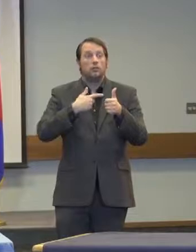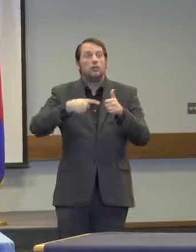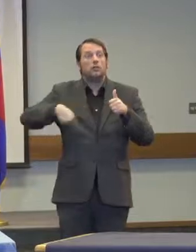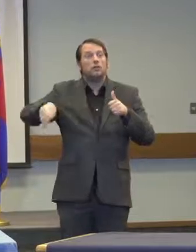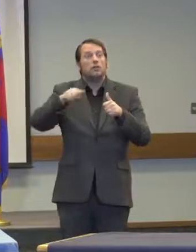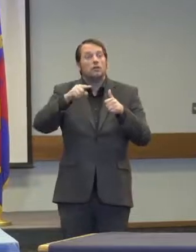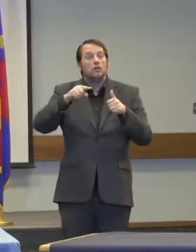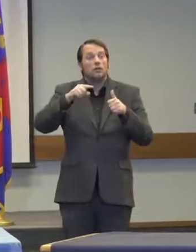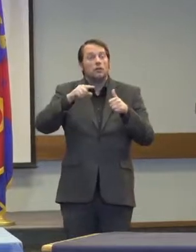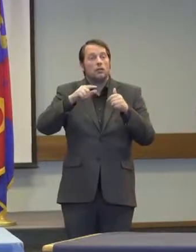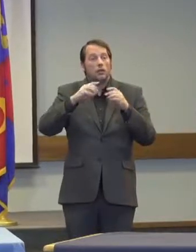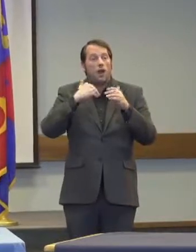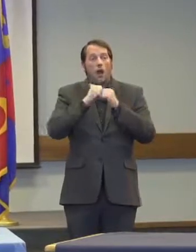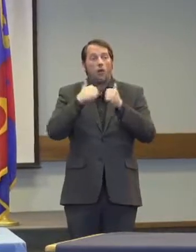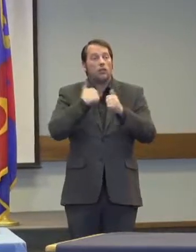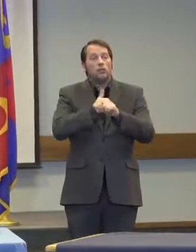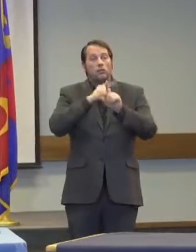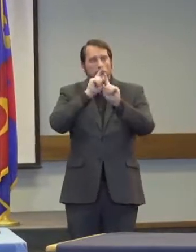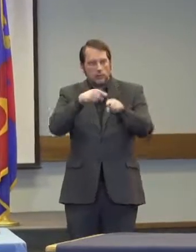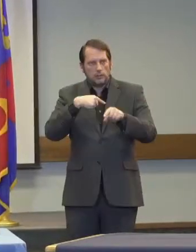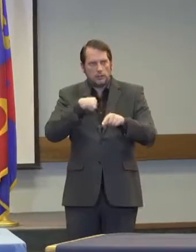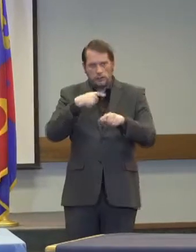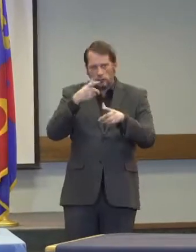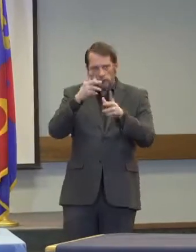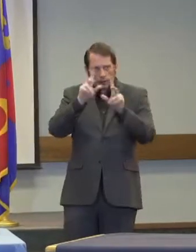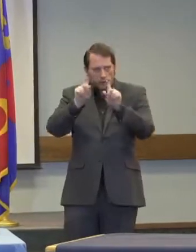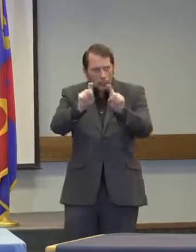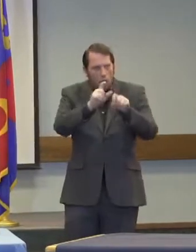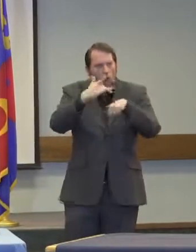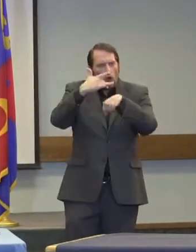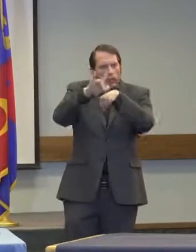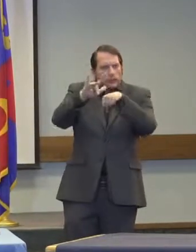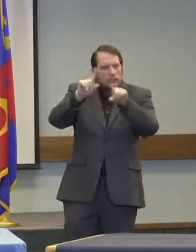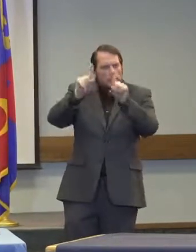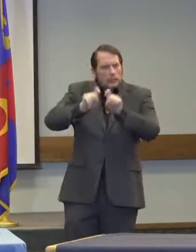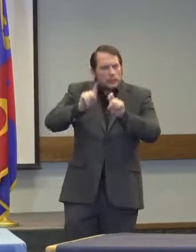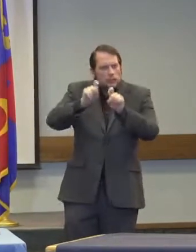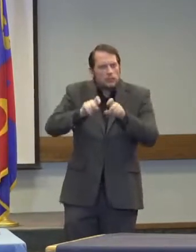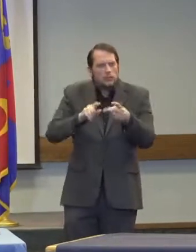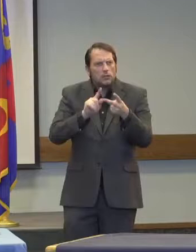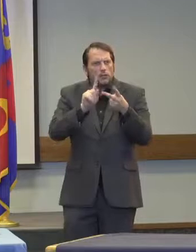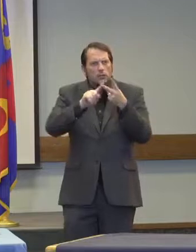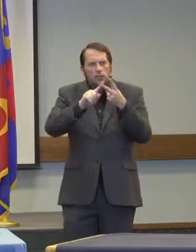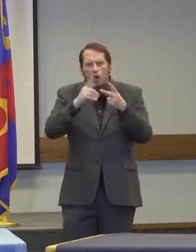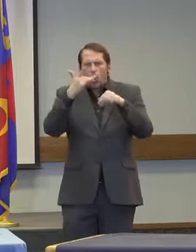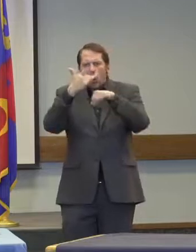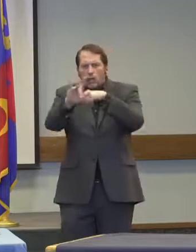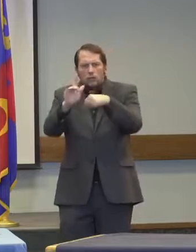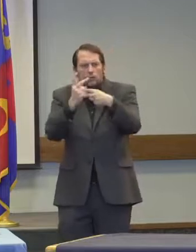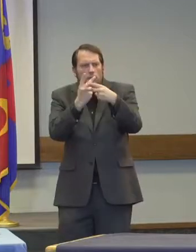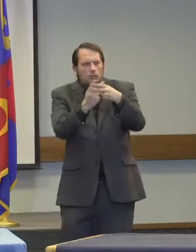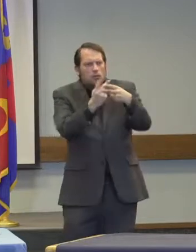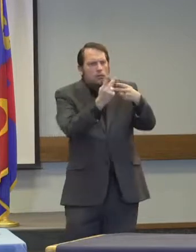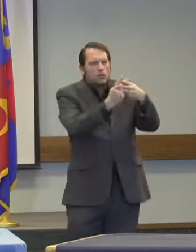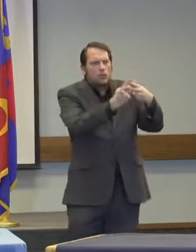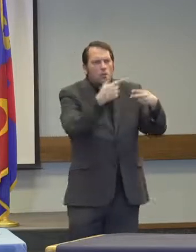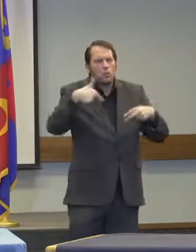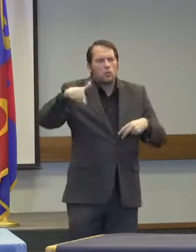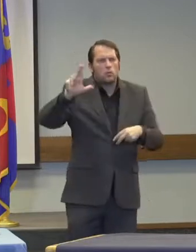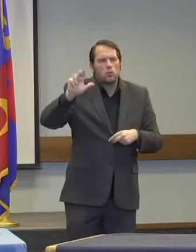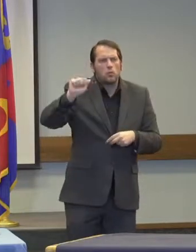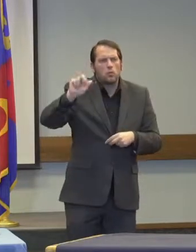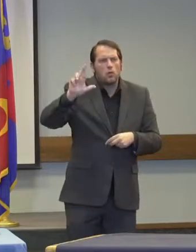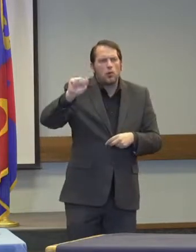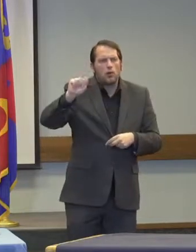early quarantining, and early access to treatment interventions that are helpful to diminishing the symptoms related to a disease. So in